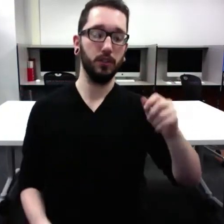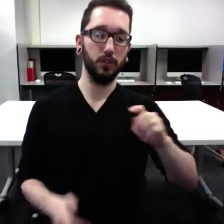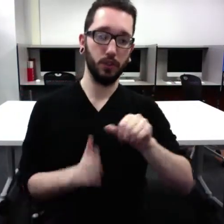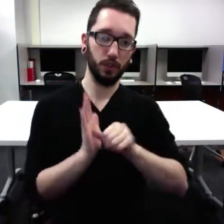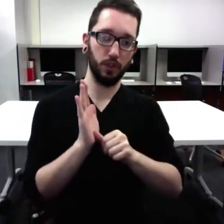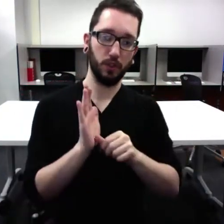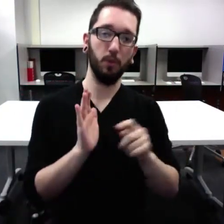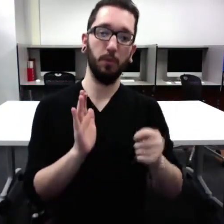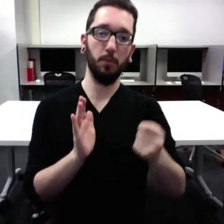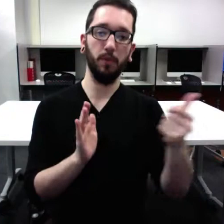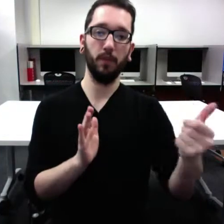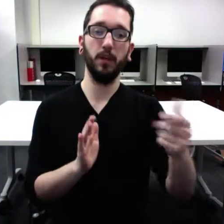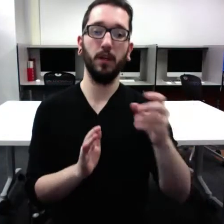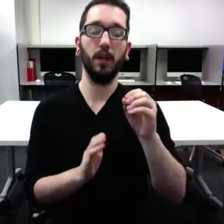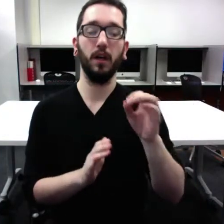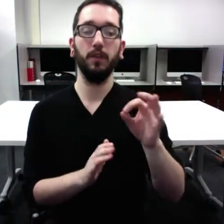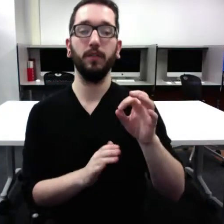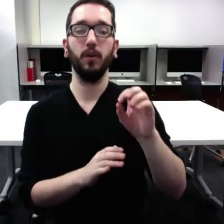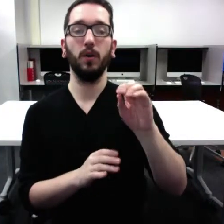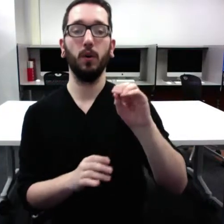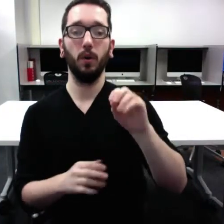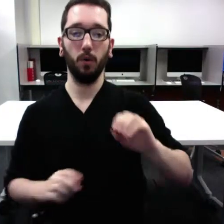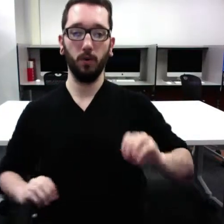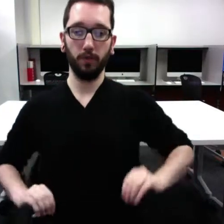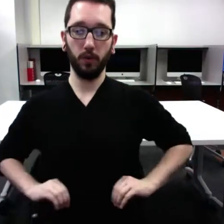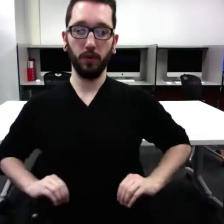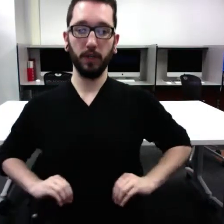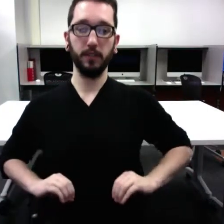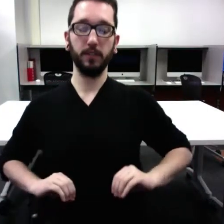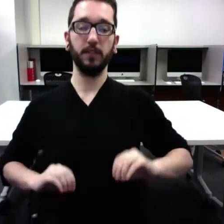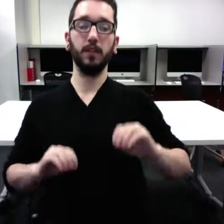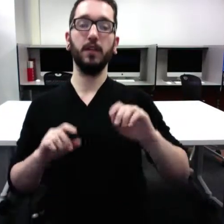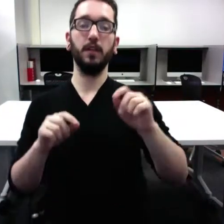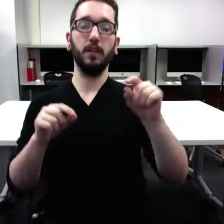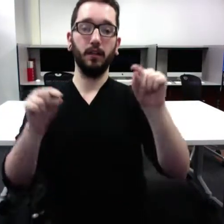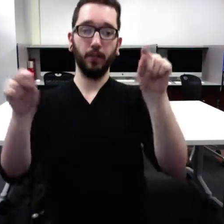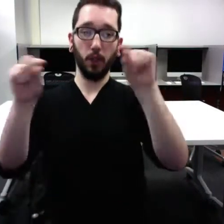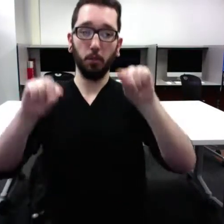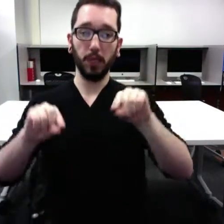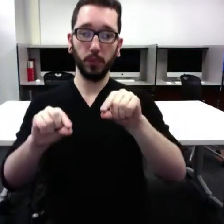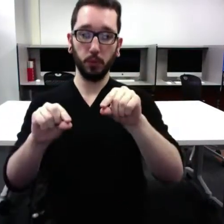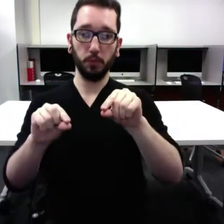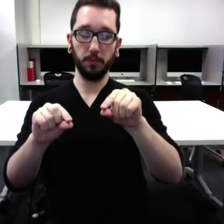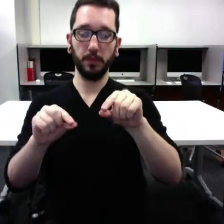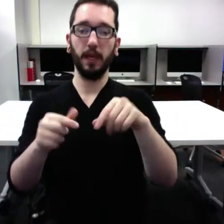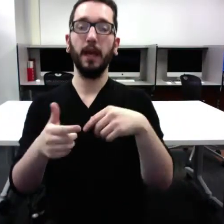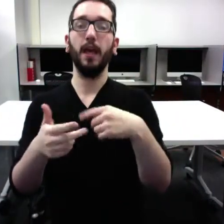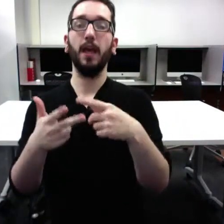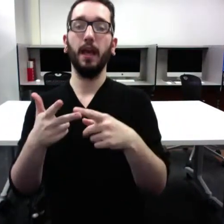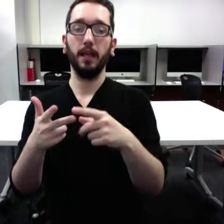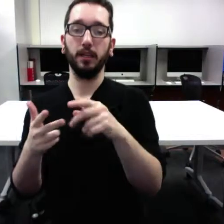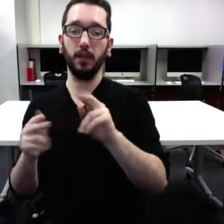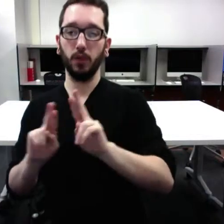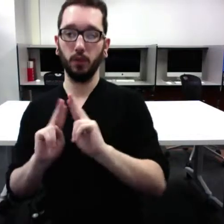ovaries, fallopian tubes, and uterus. It is now possible to understand the medical